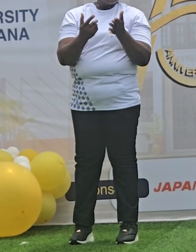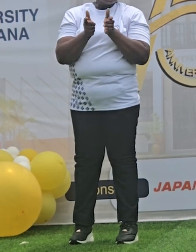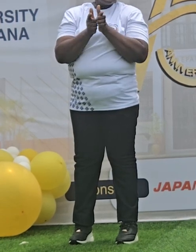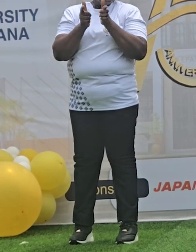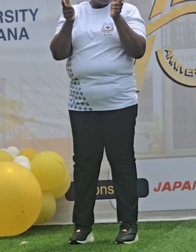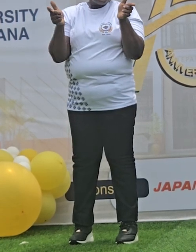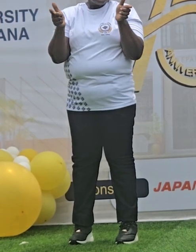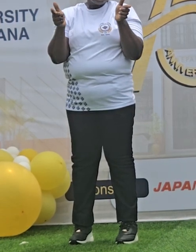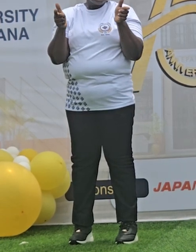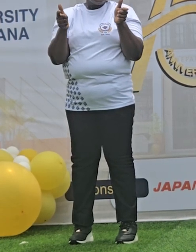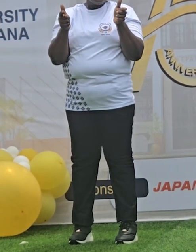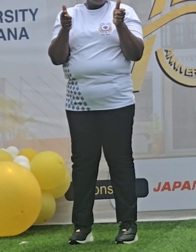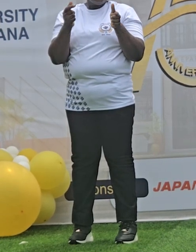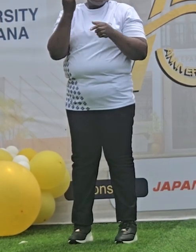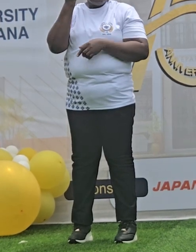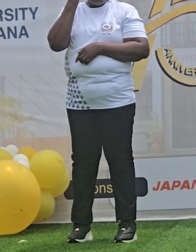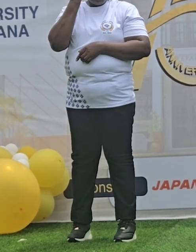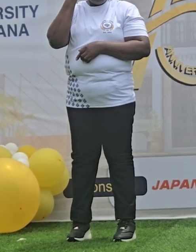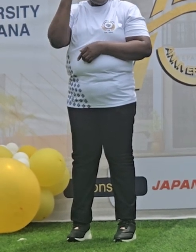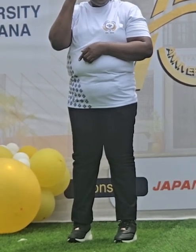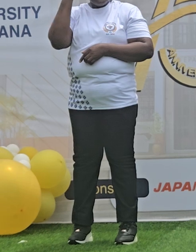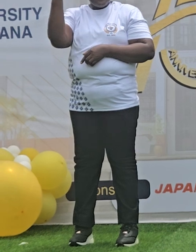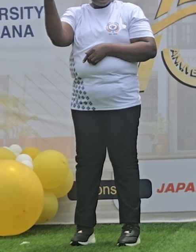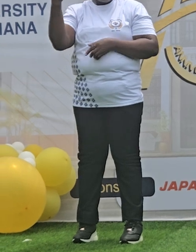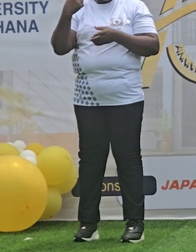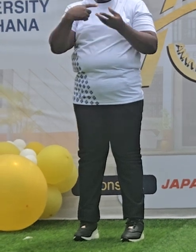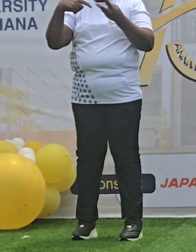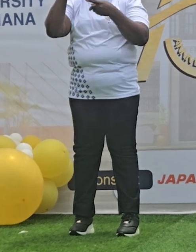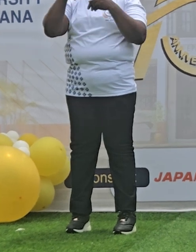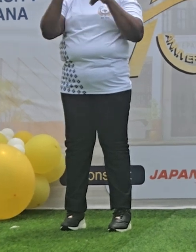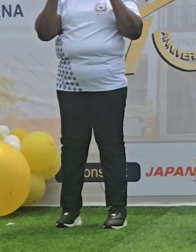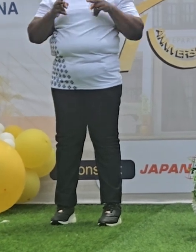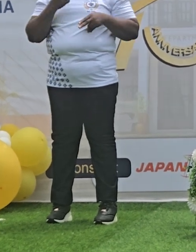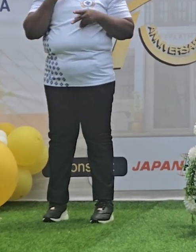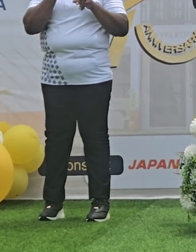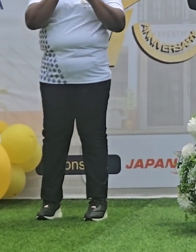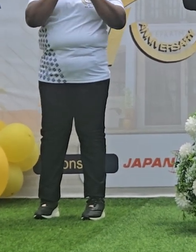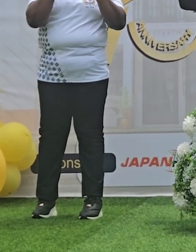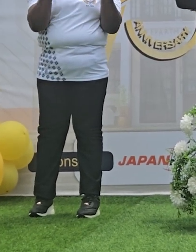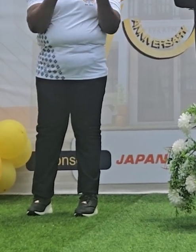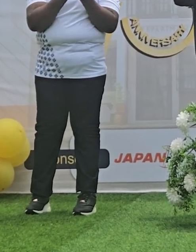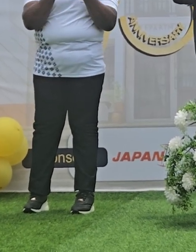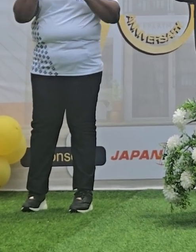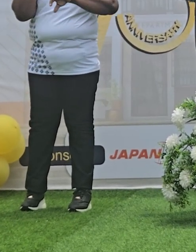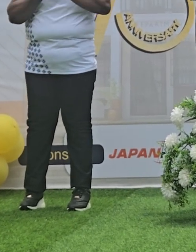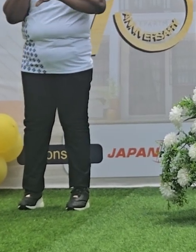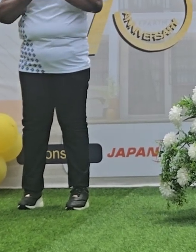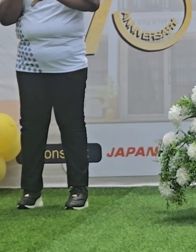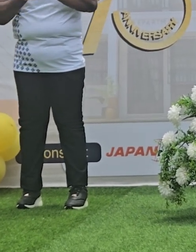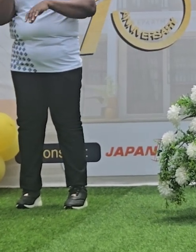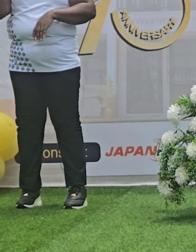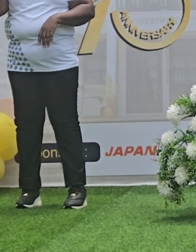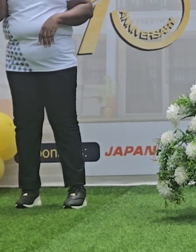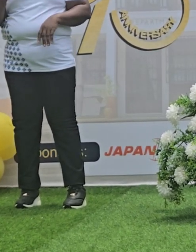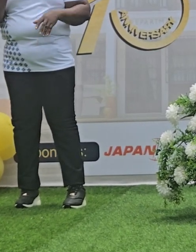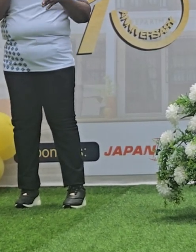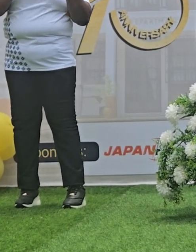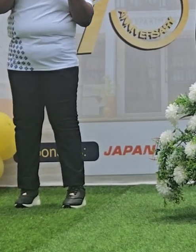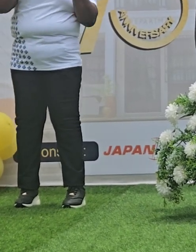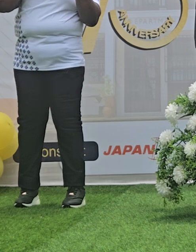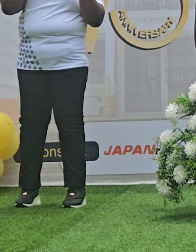general perception among humanities students that sociology is a difficult subject. Why? Because we have to read